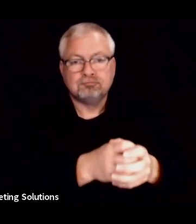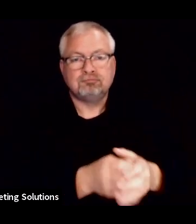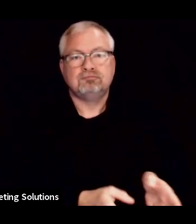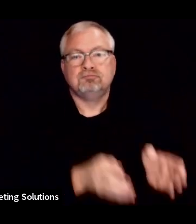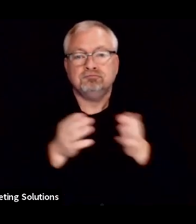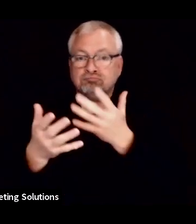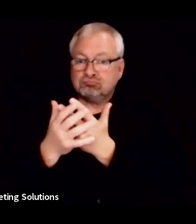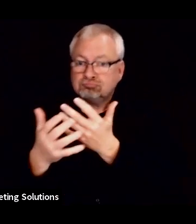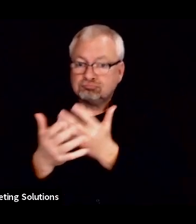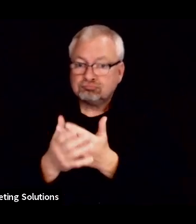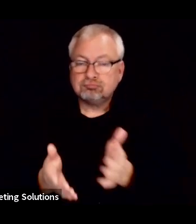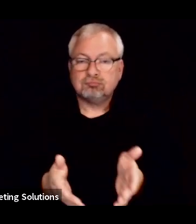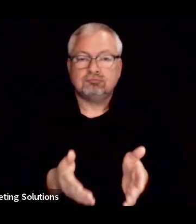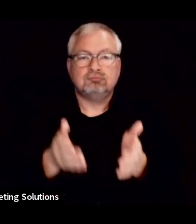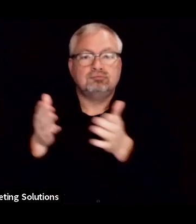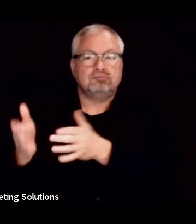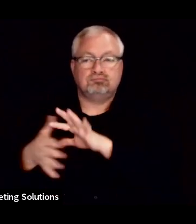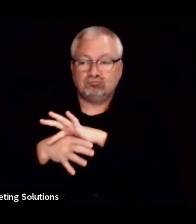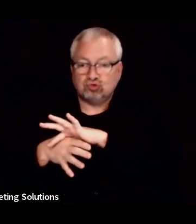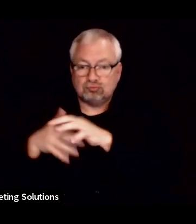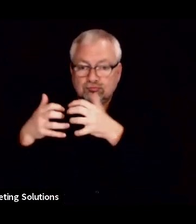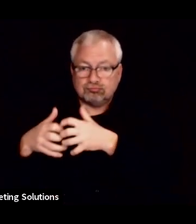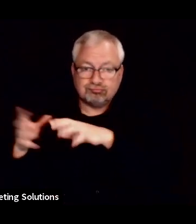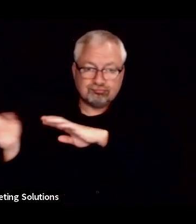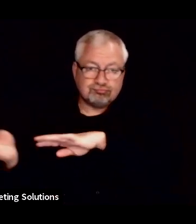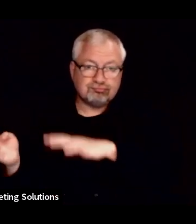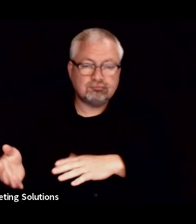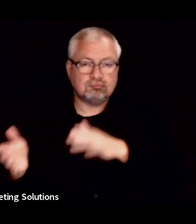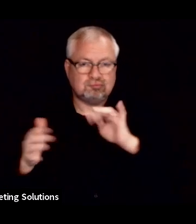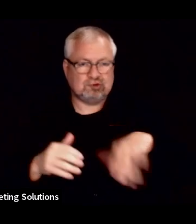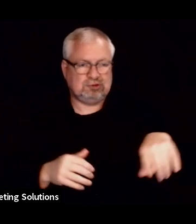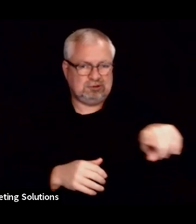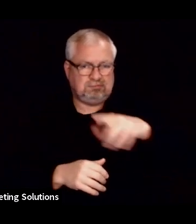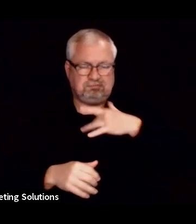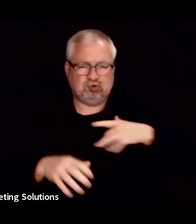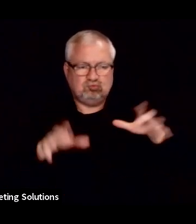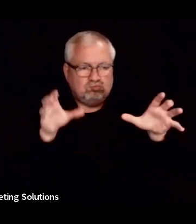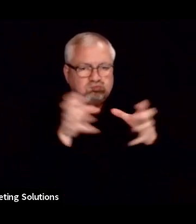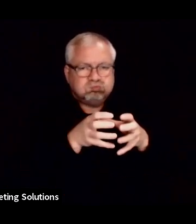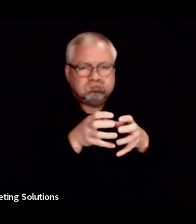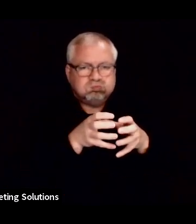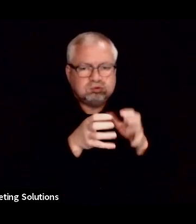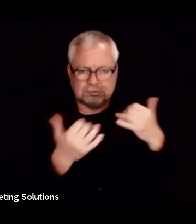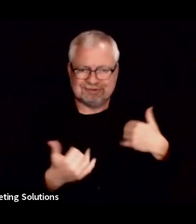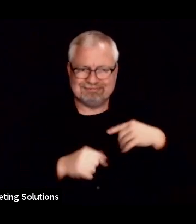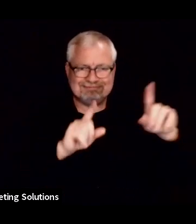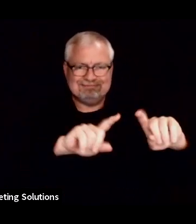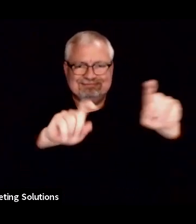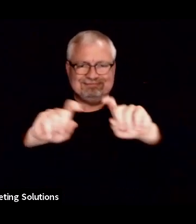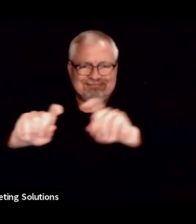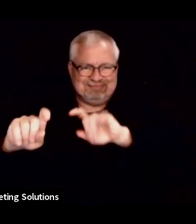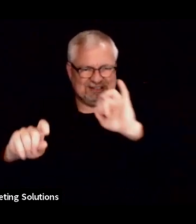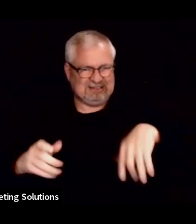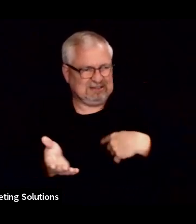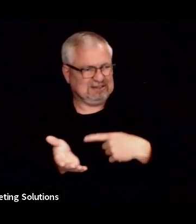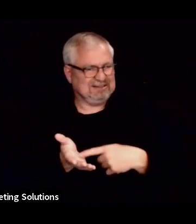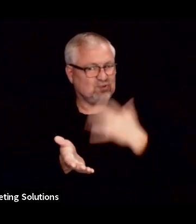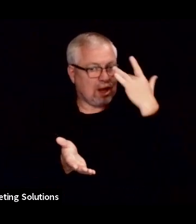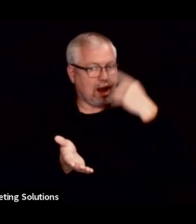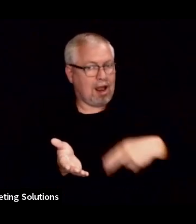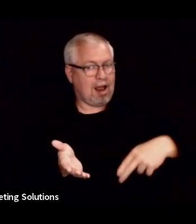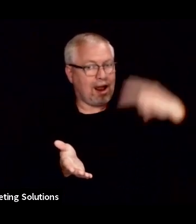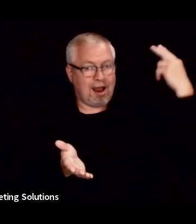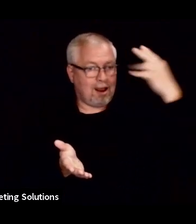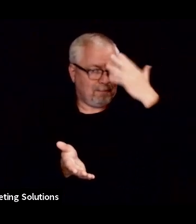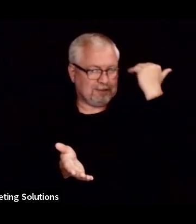So, I think we had a good conversation, and they were, we were all looking at and agreeing on the